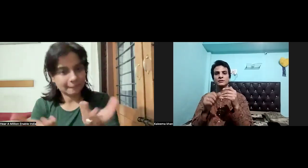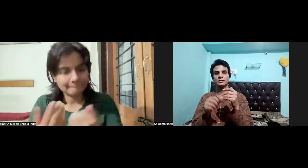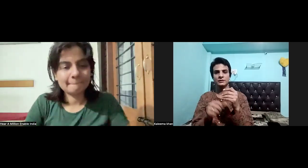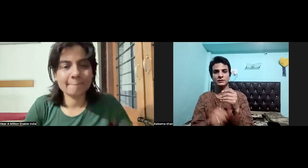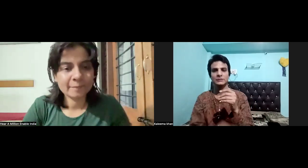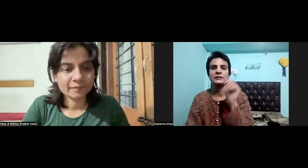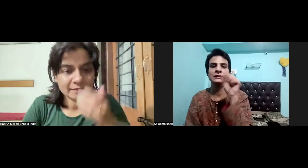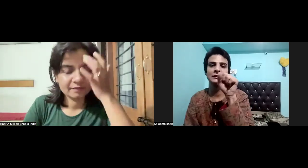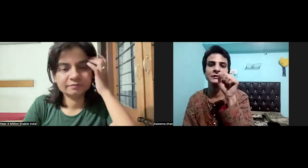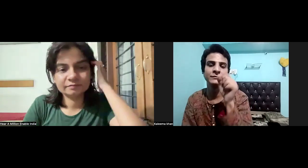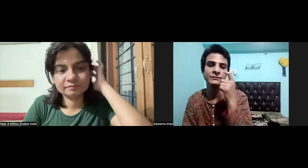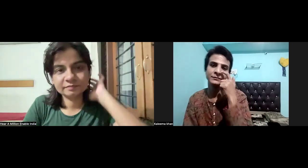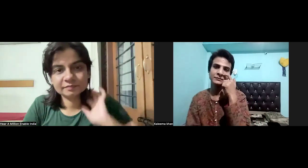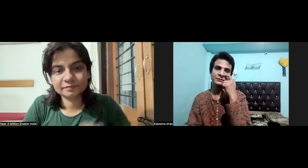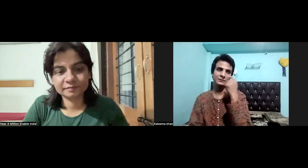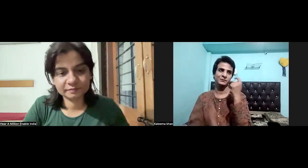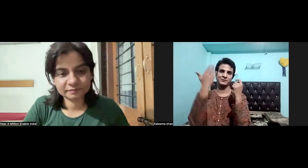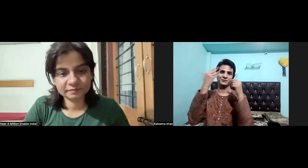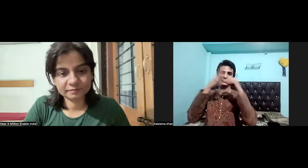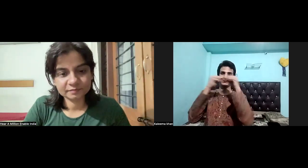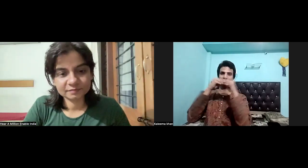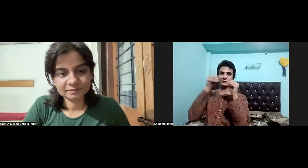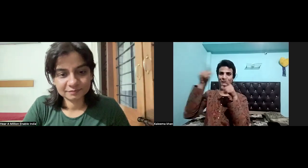join the Bangalore Pride March. Were you able to do that?